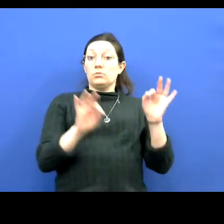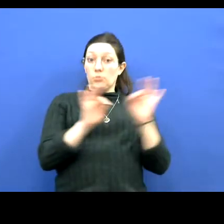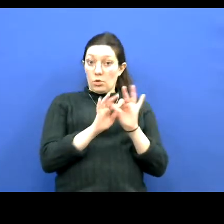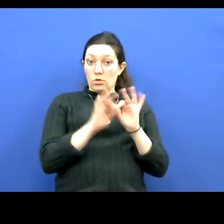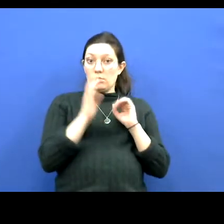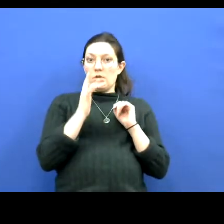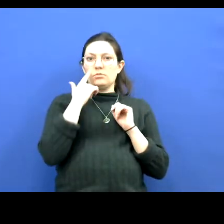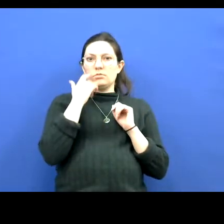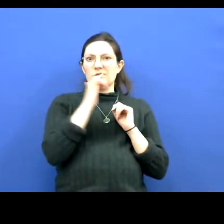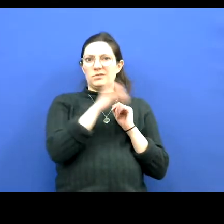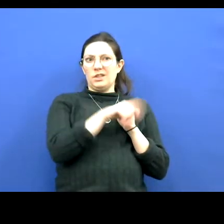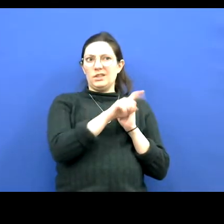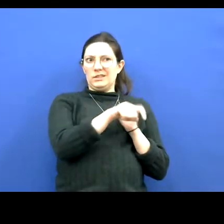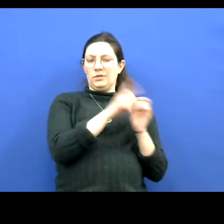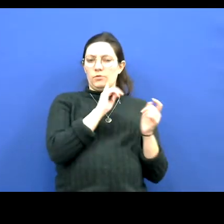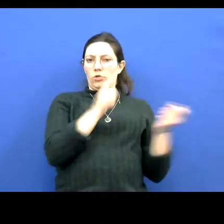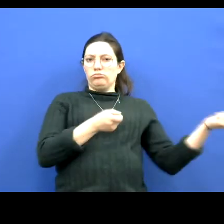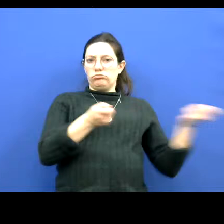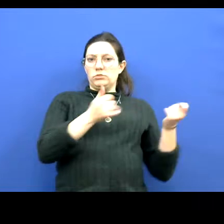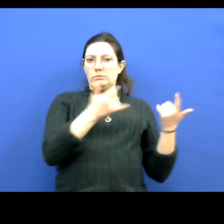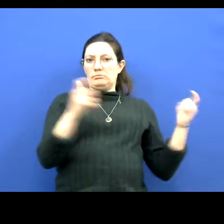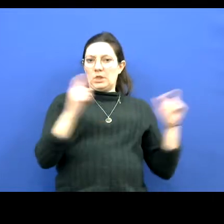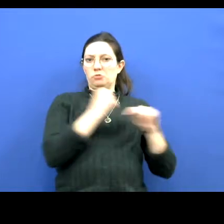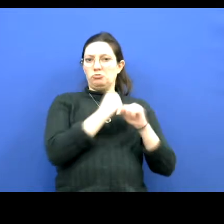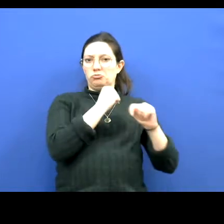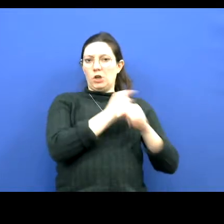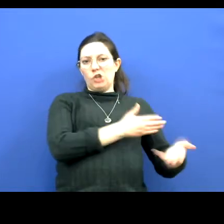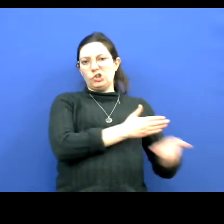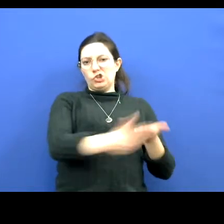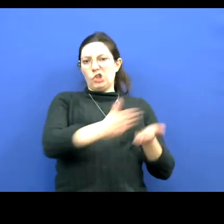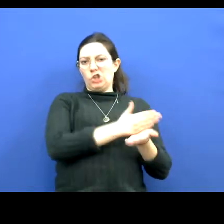So any questions, comments?